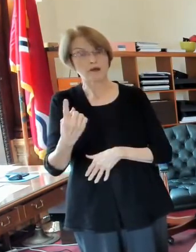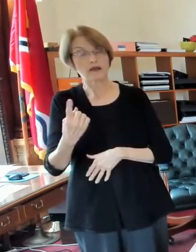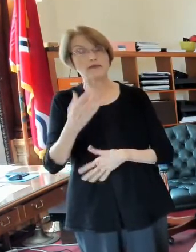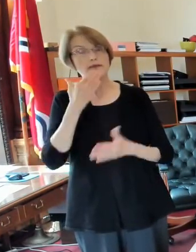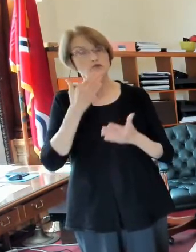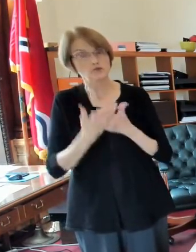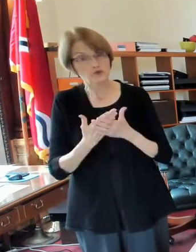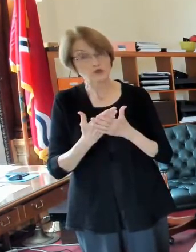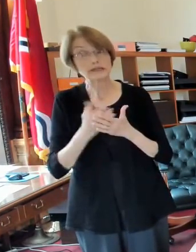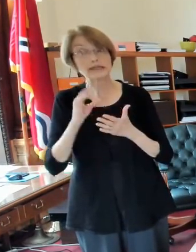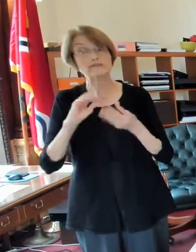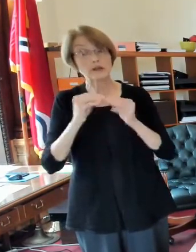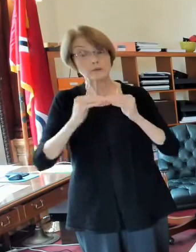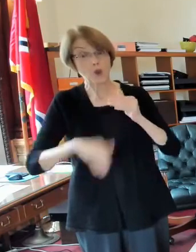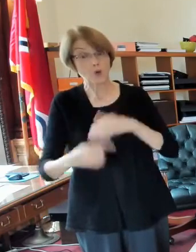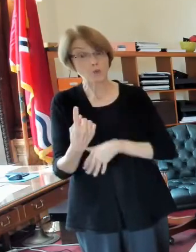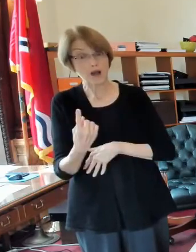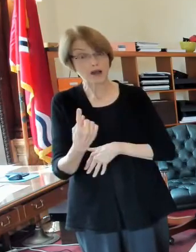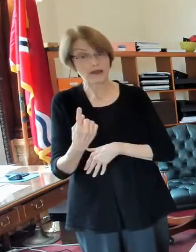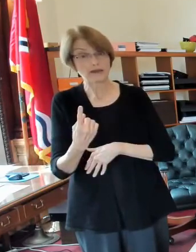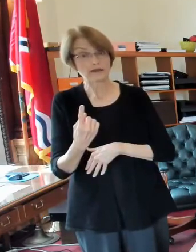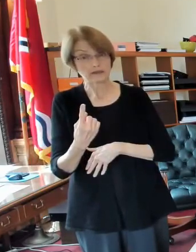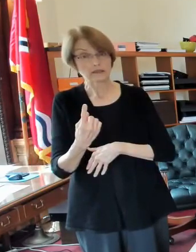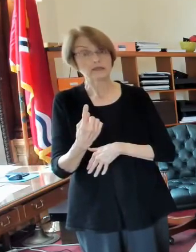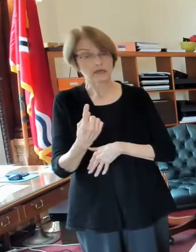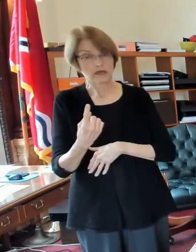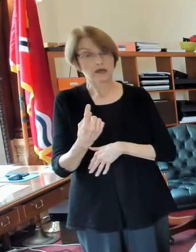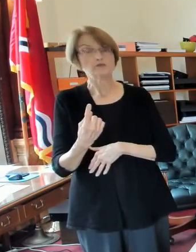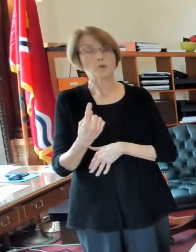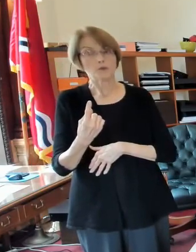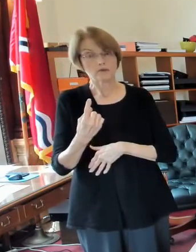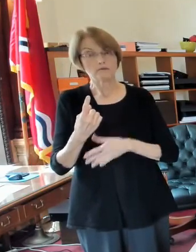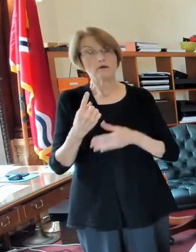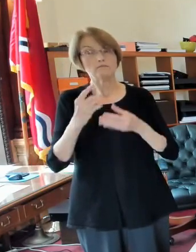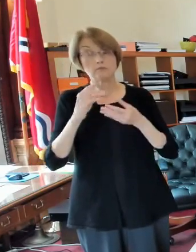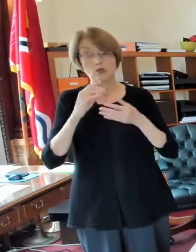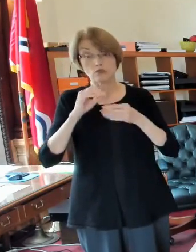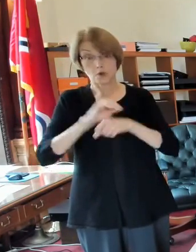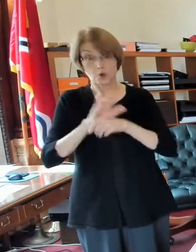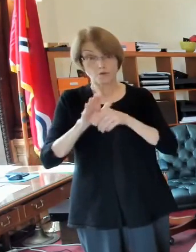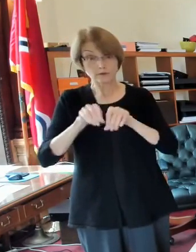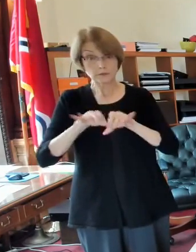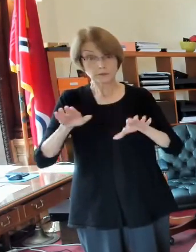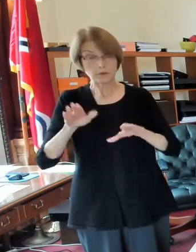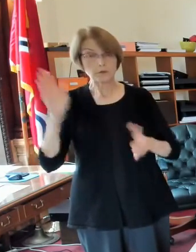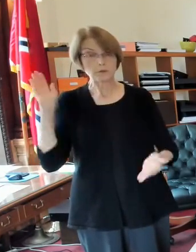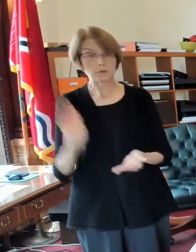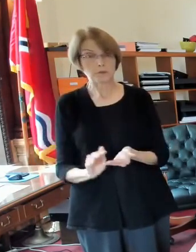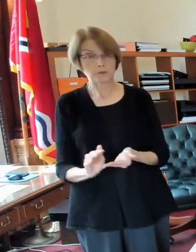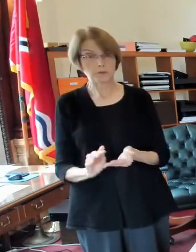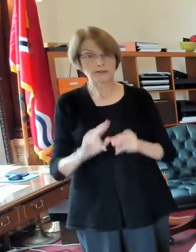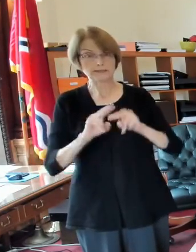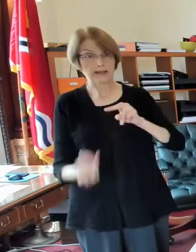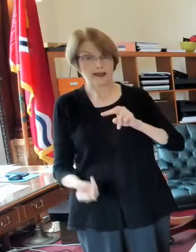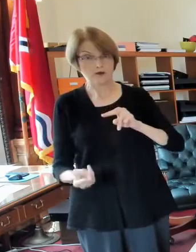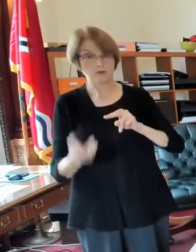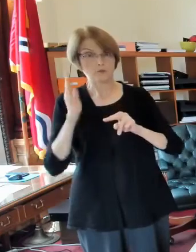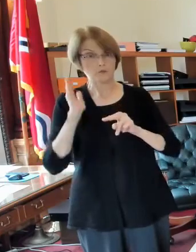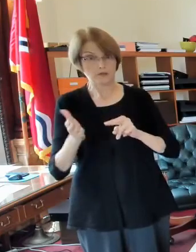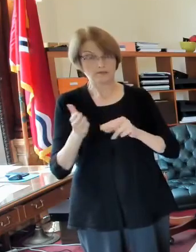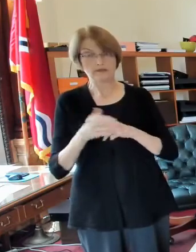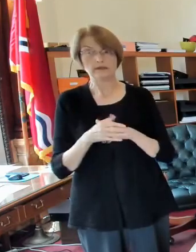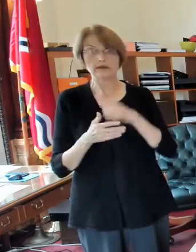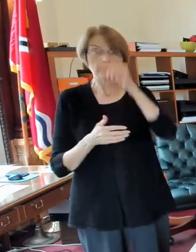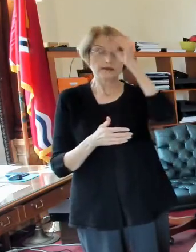when it's below 1, the number of cases should drift down a bit. Now, that hasn't always been the case.